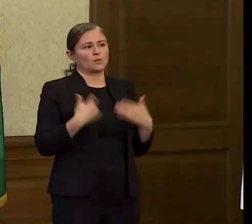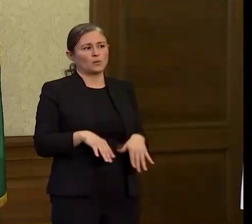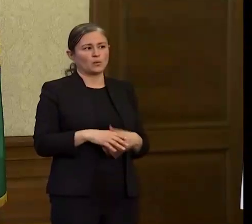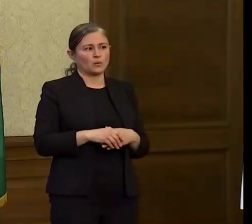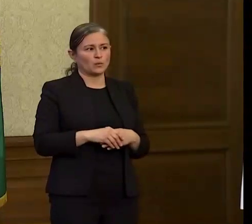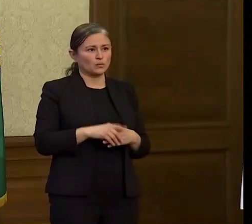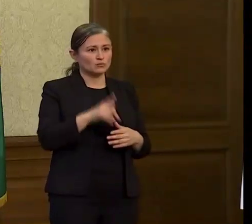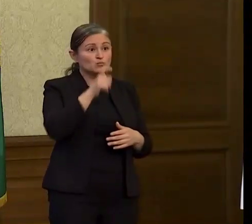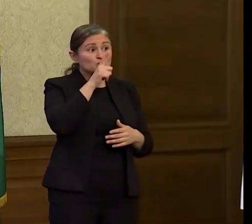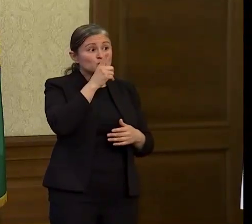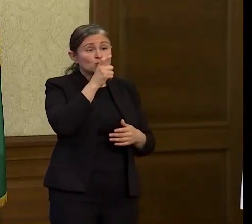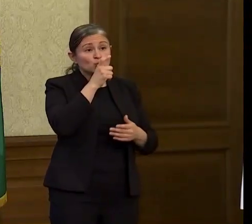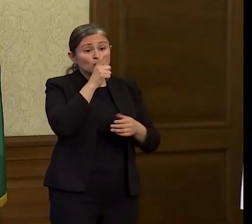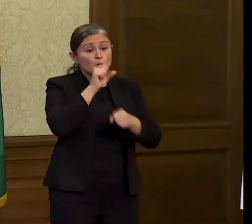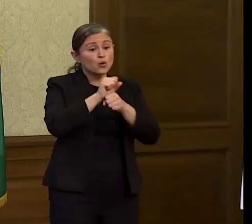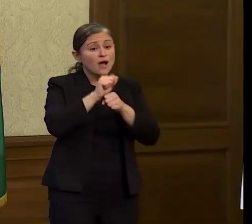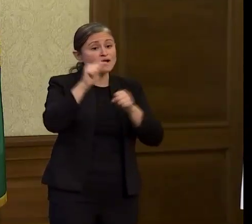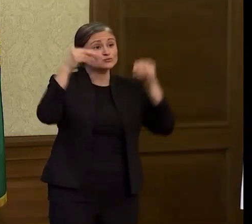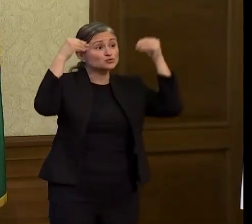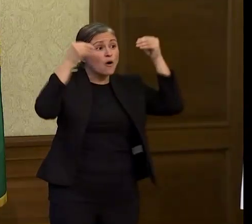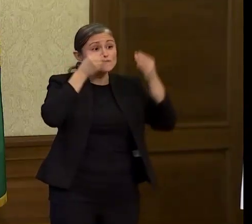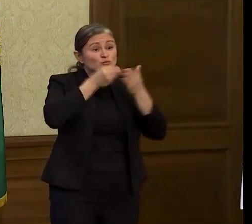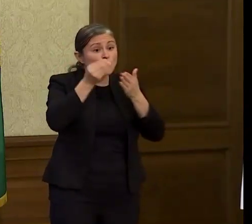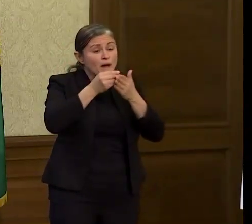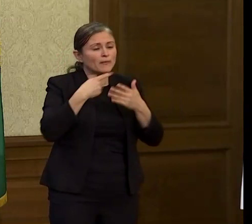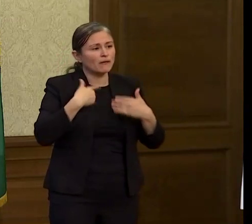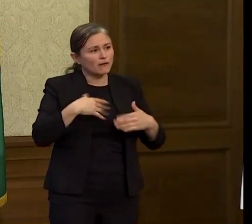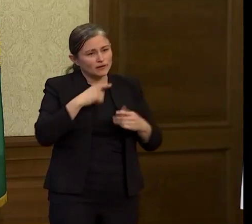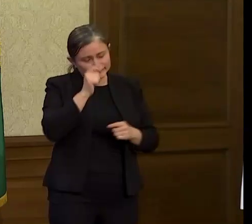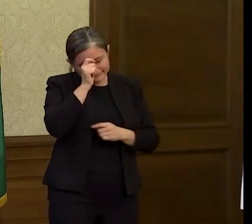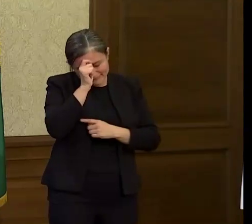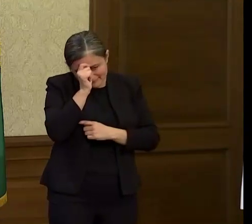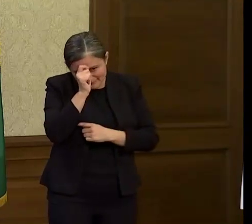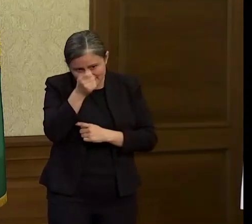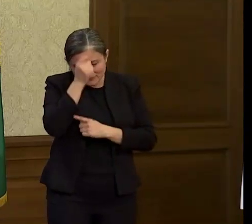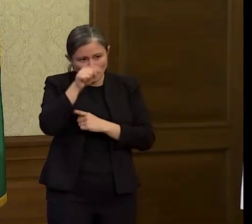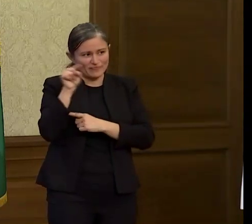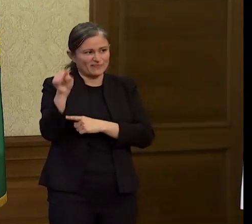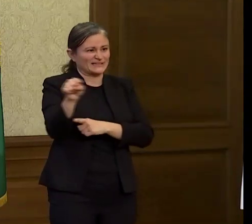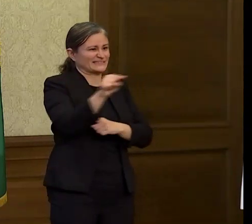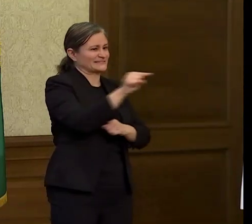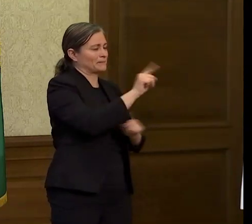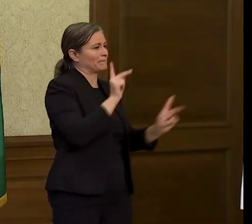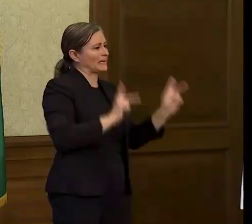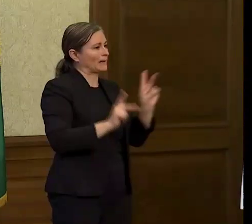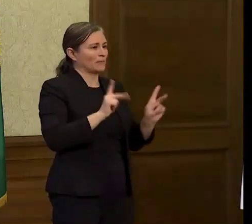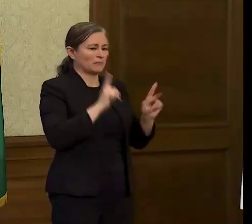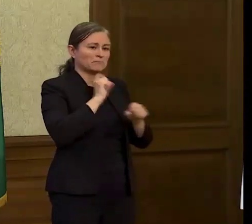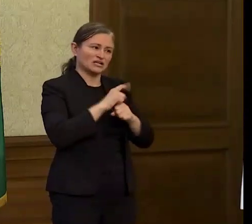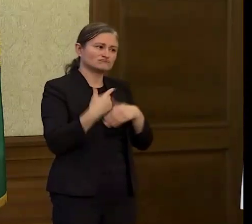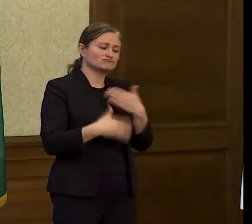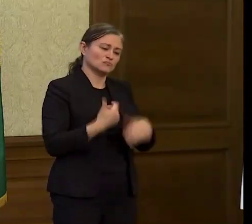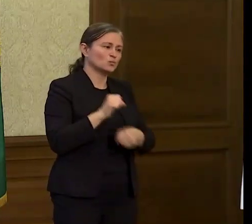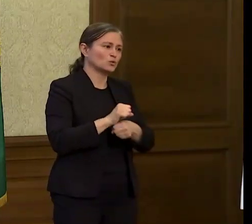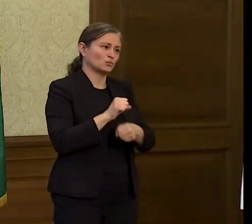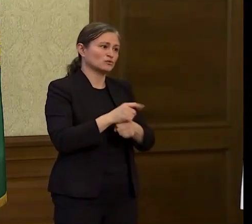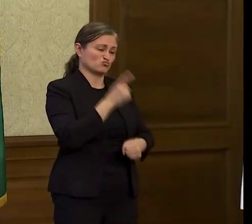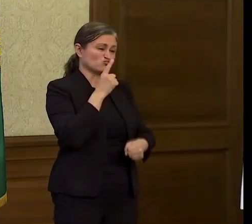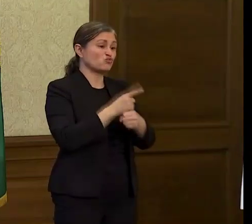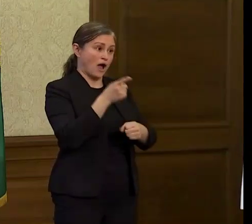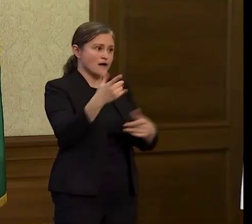are feeding us right now. These people really are heroes, and they have a very legitimate concern about their own